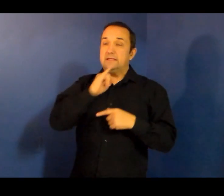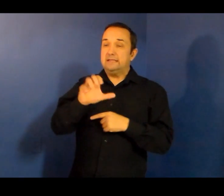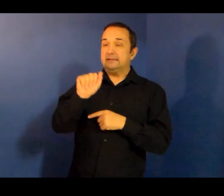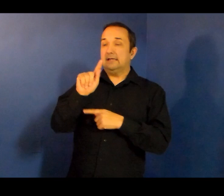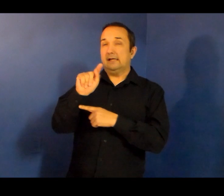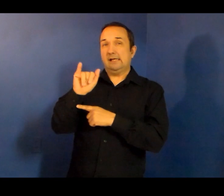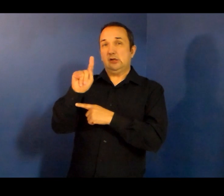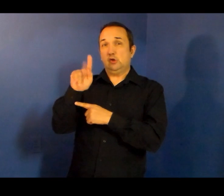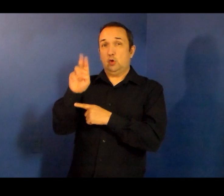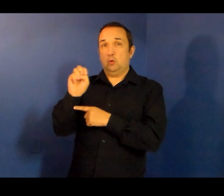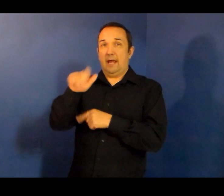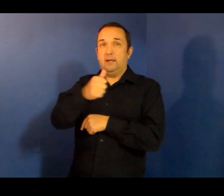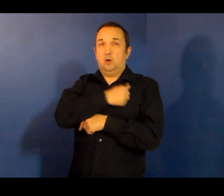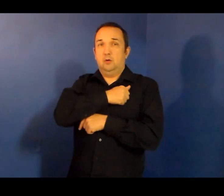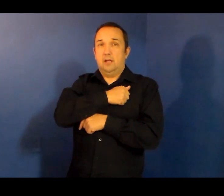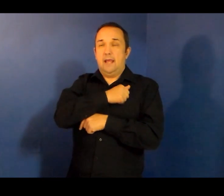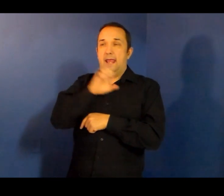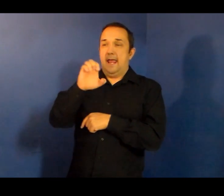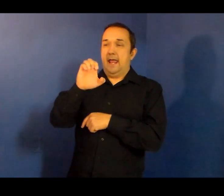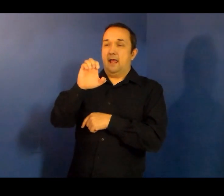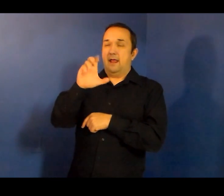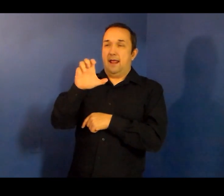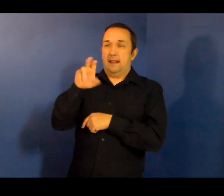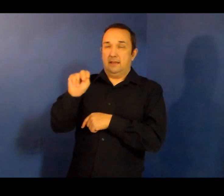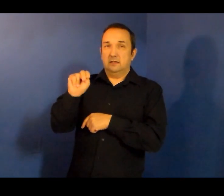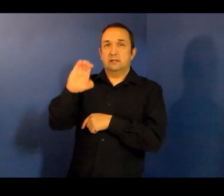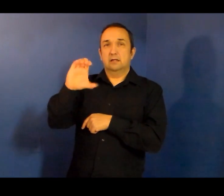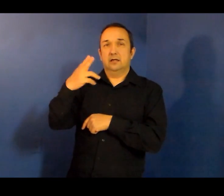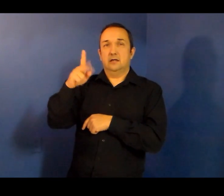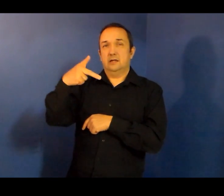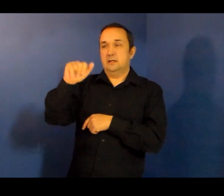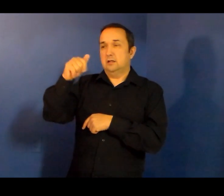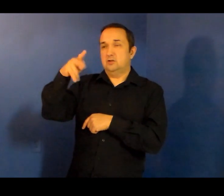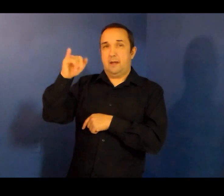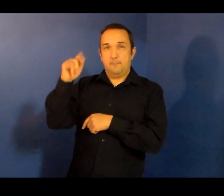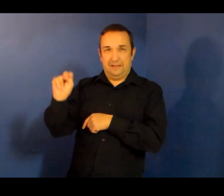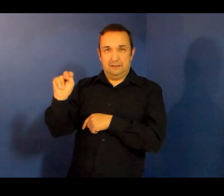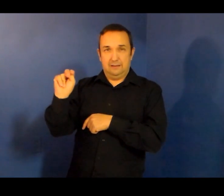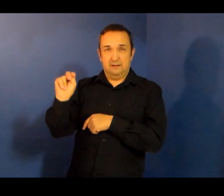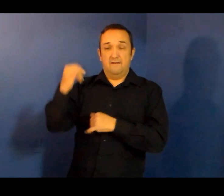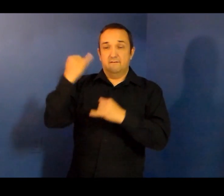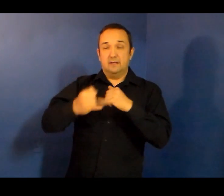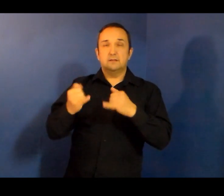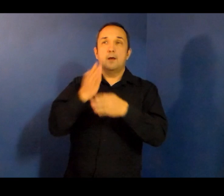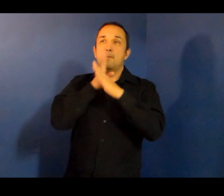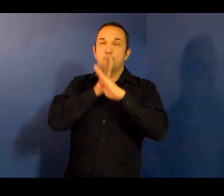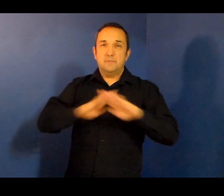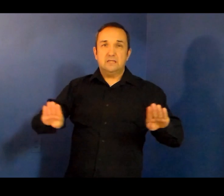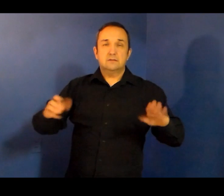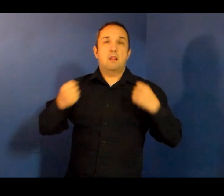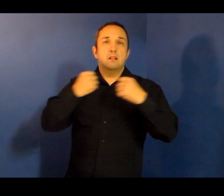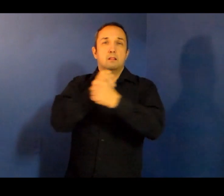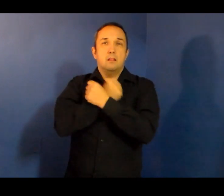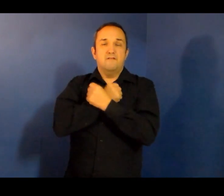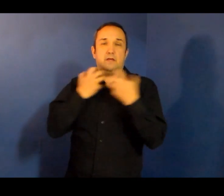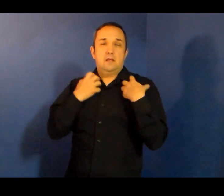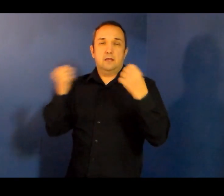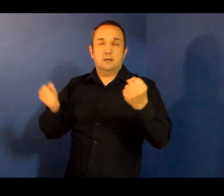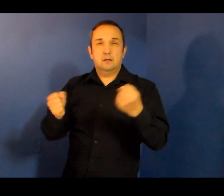by Elwood N. Chapman, and finally, Peace, Love, and Healing by Dr. Bernie